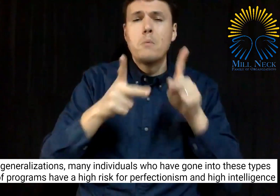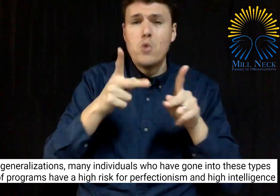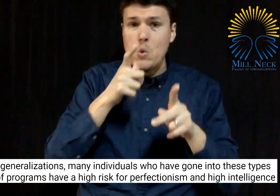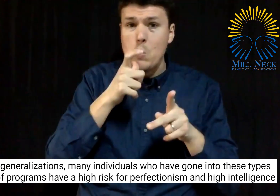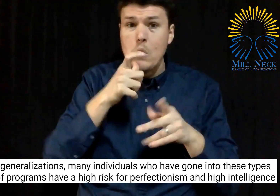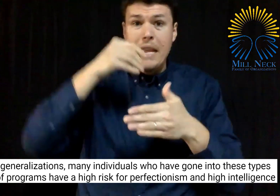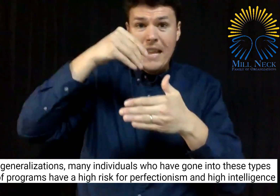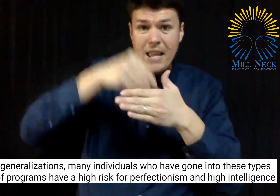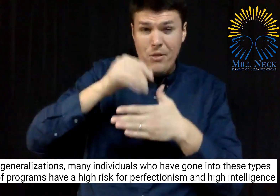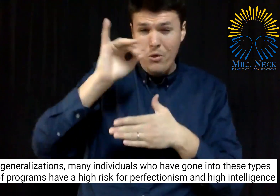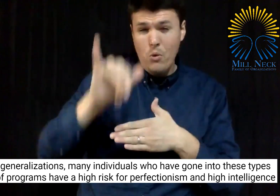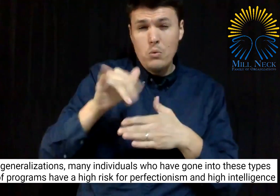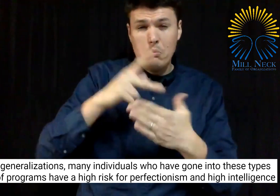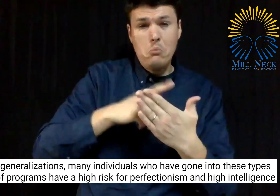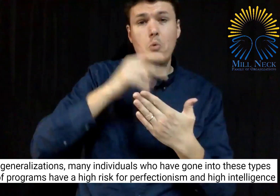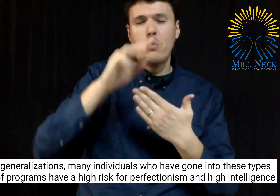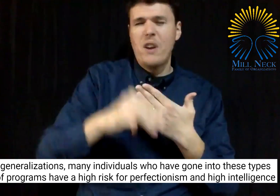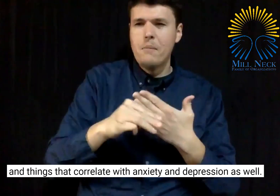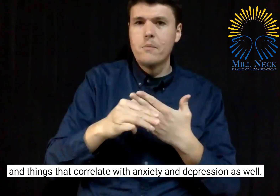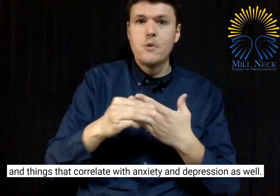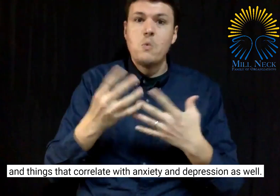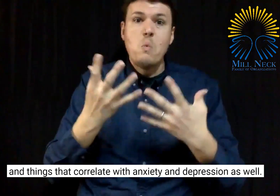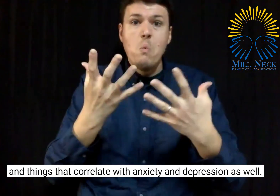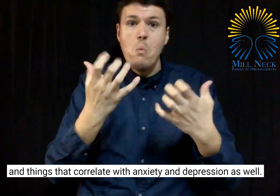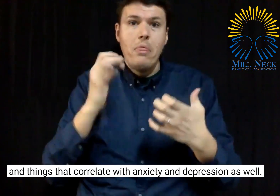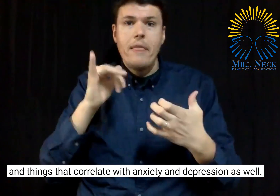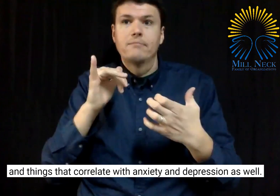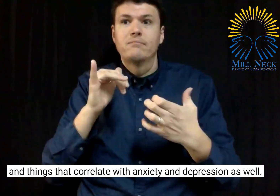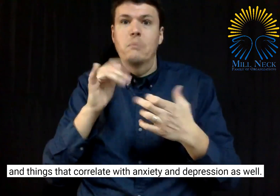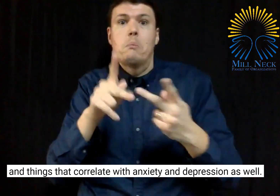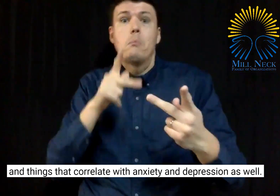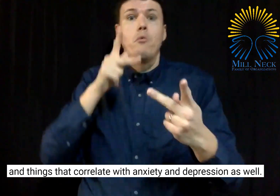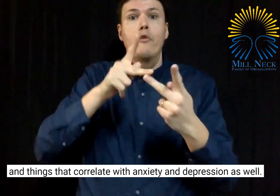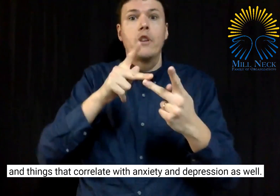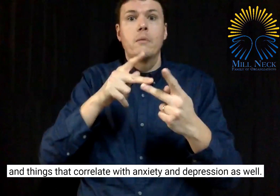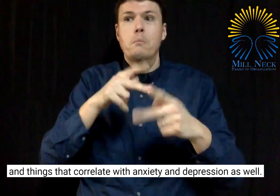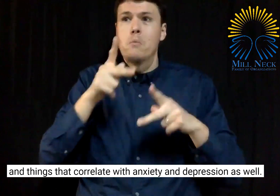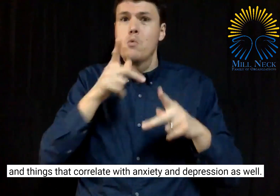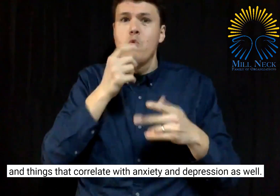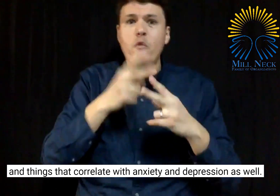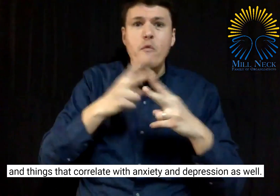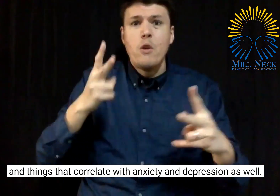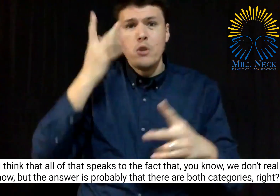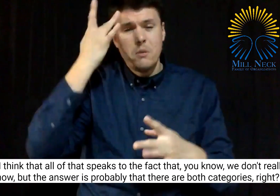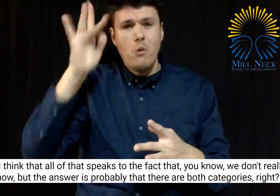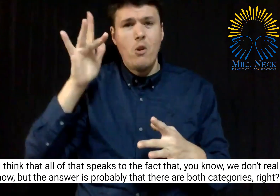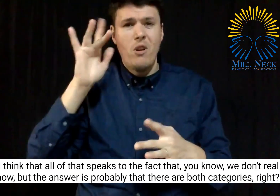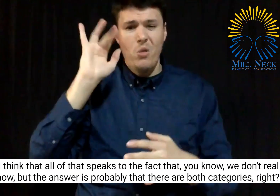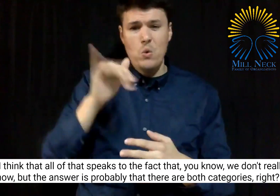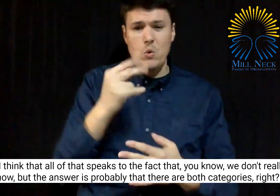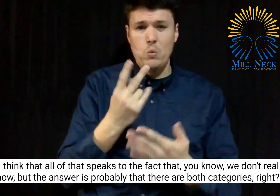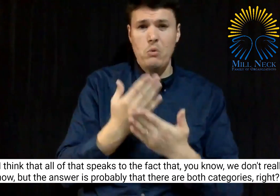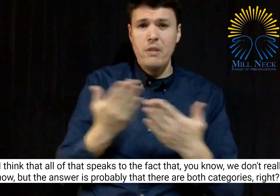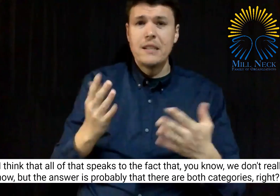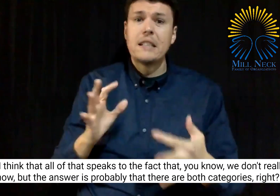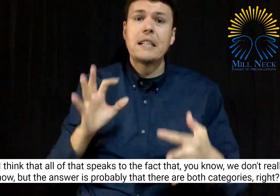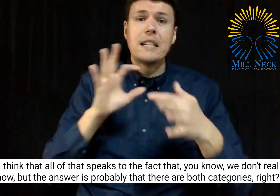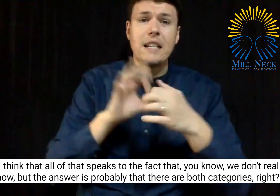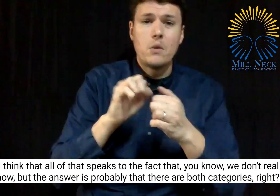for perfectionism and high intelligence and things that correlate with anxiety and depression as well. So I think that all of that speaks to the